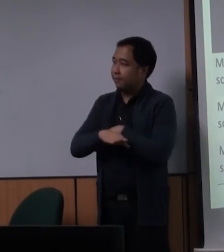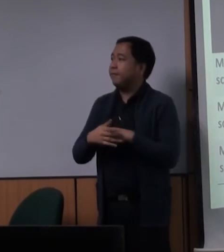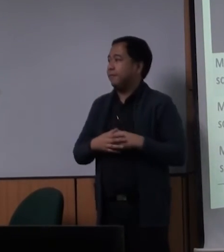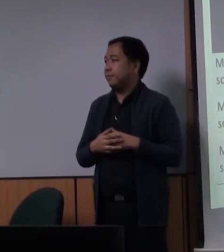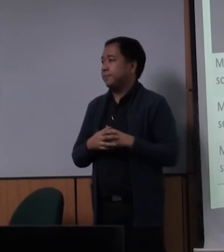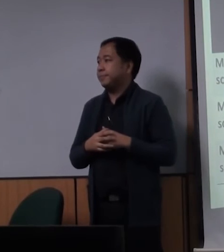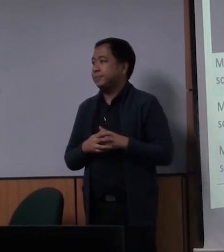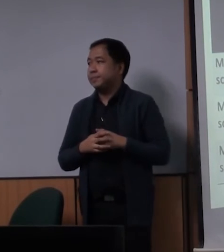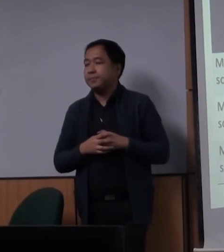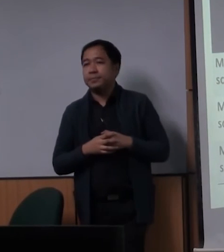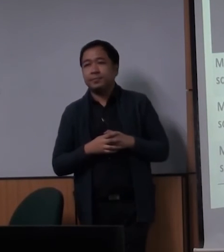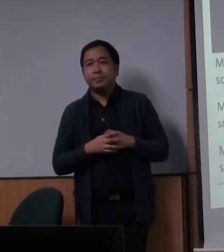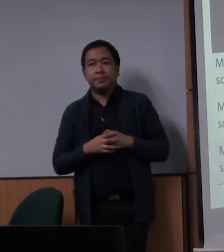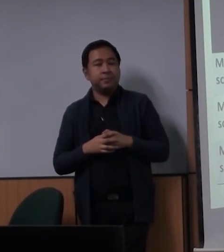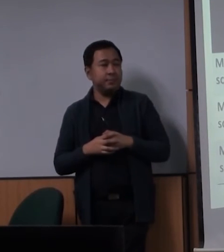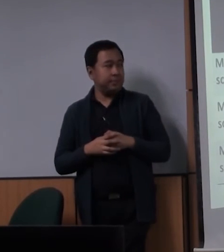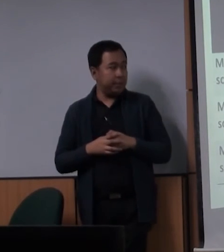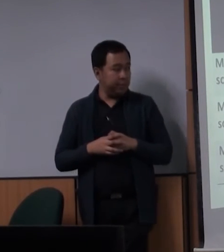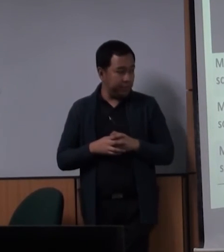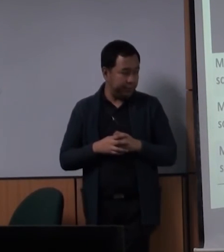effective. Okay, so